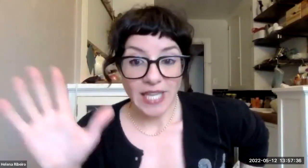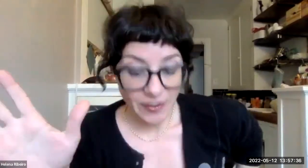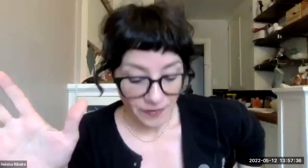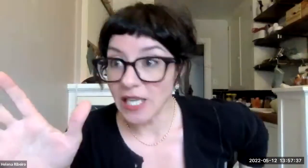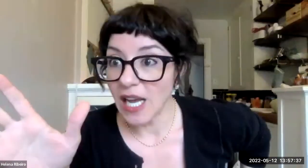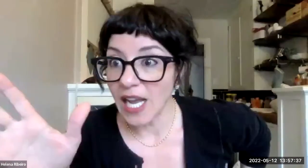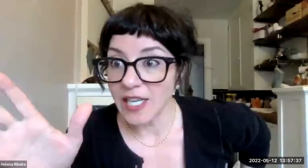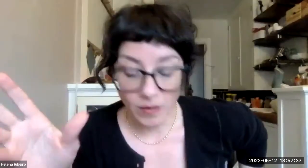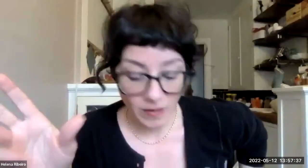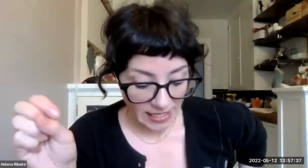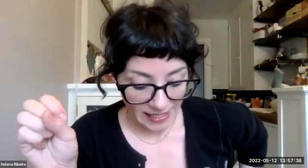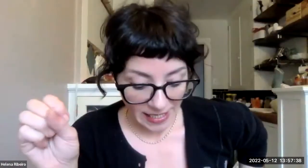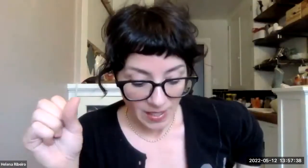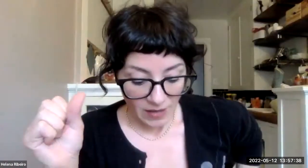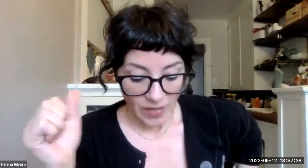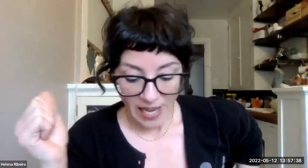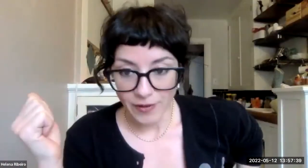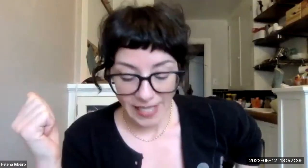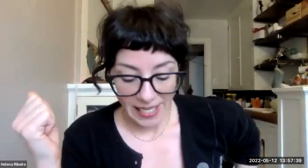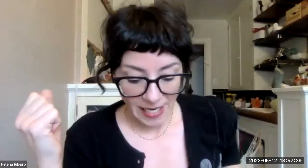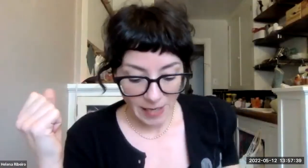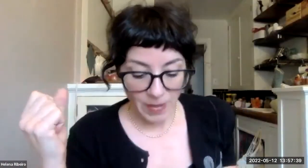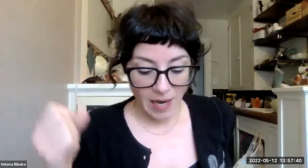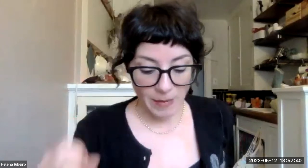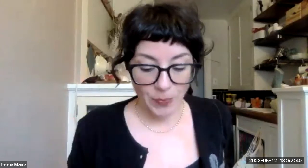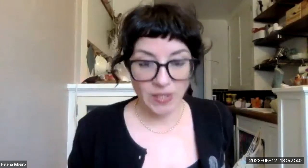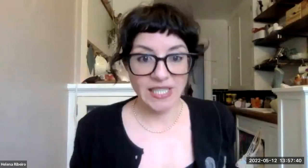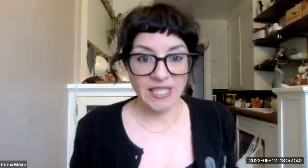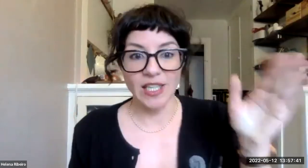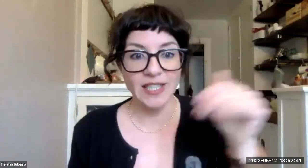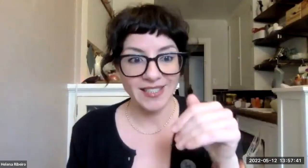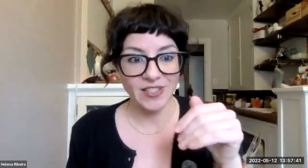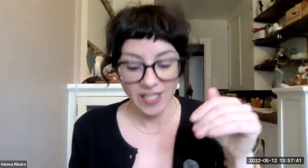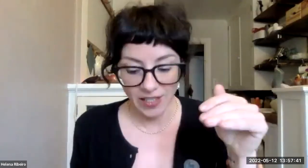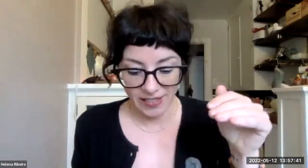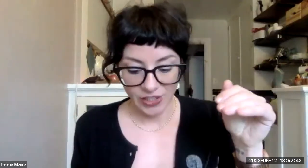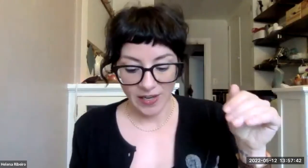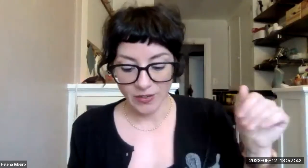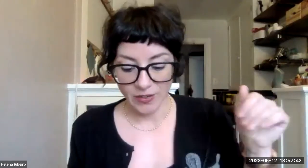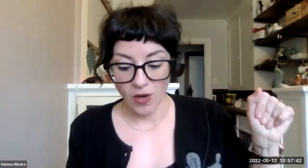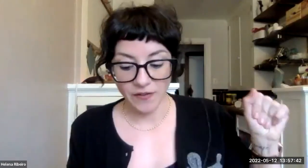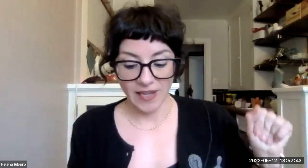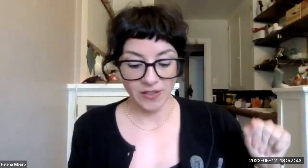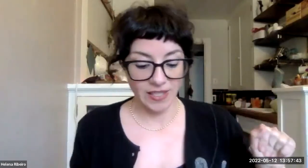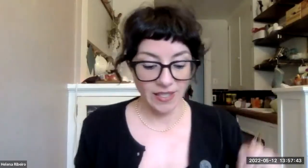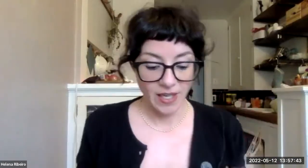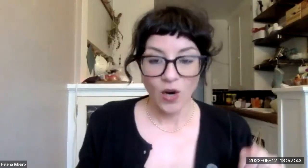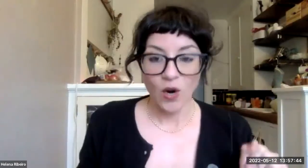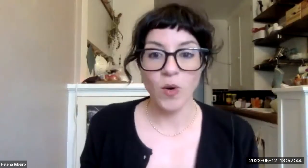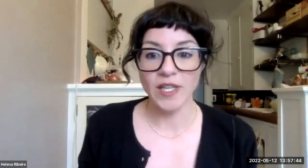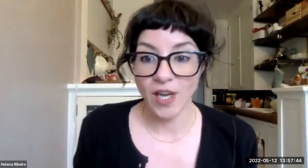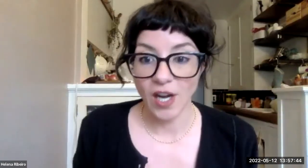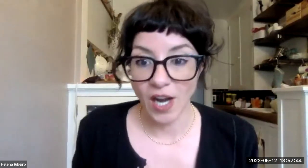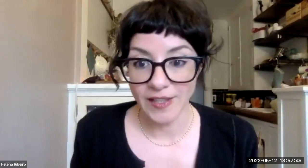So that's it for me. I know we're running out of time. We have run out of time. I'm going to put this, the last here is the shout out to all the faculty